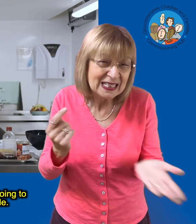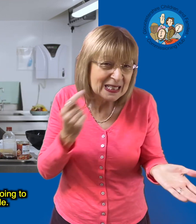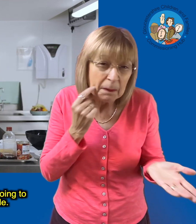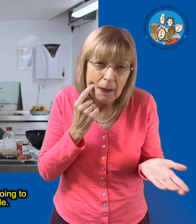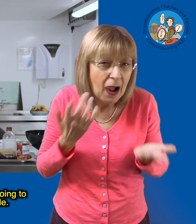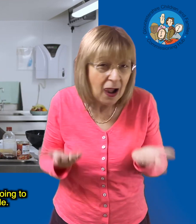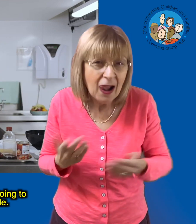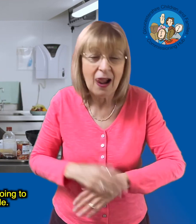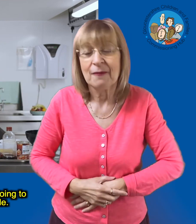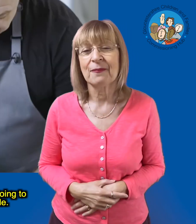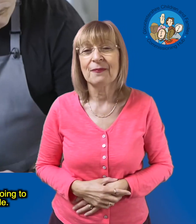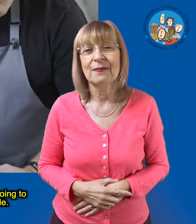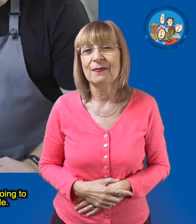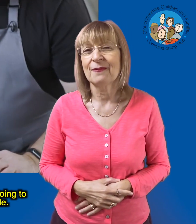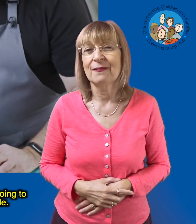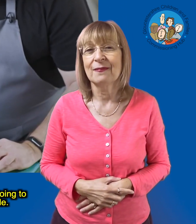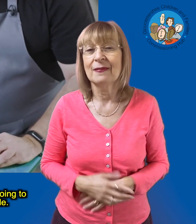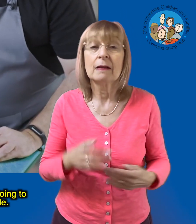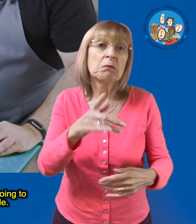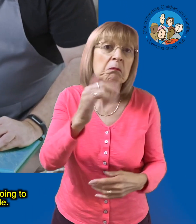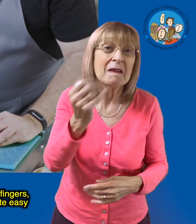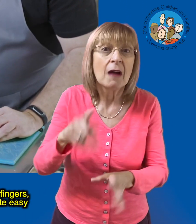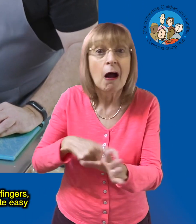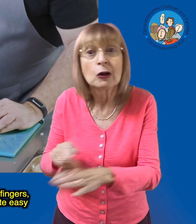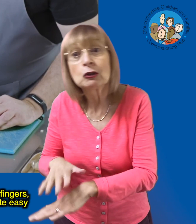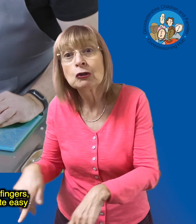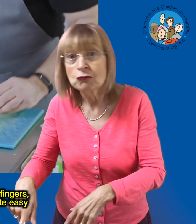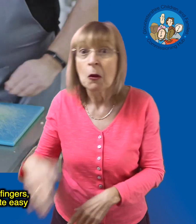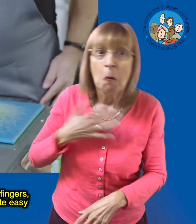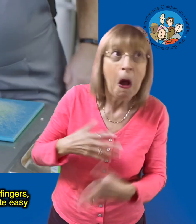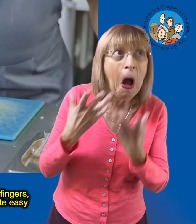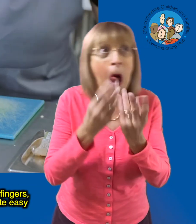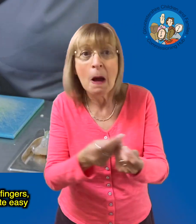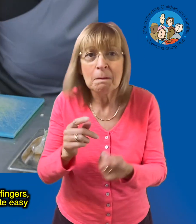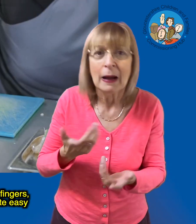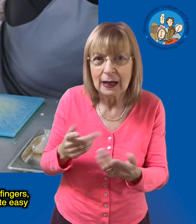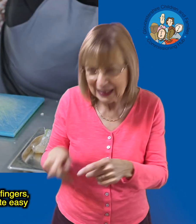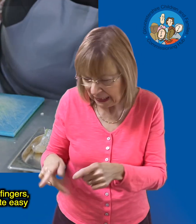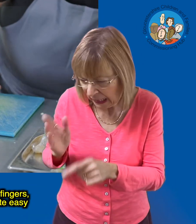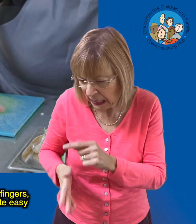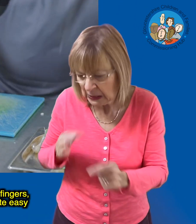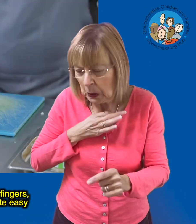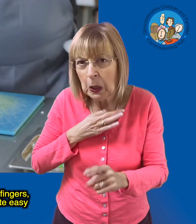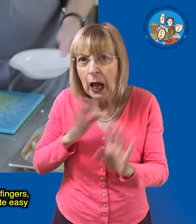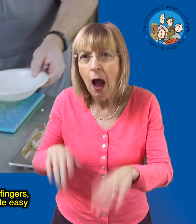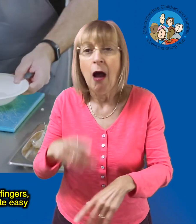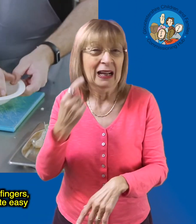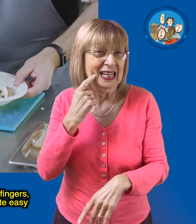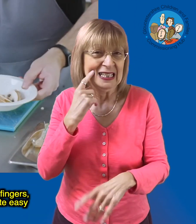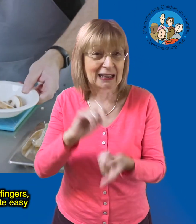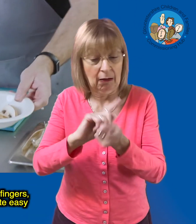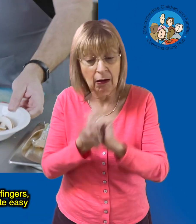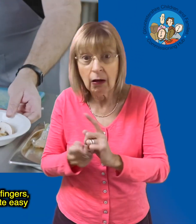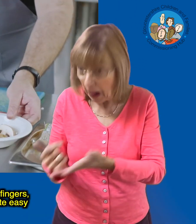slice them. And it's that simple. But if you have got young children around and little fingers